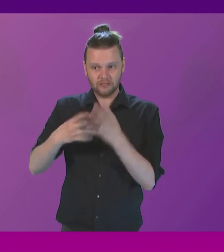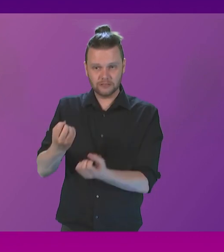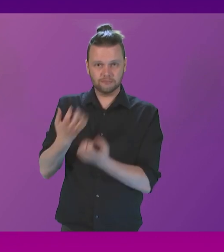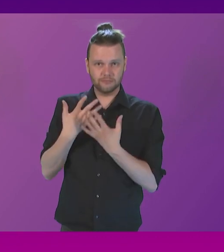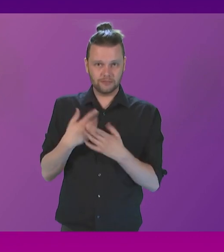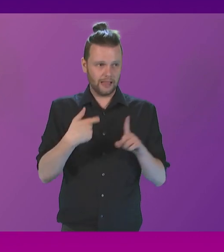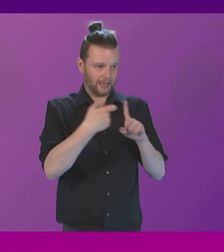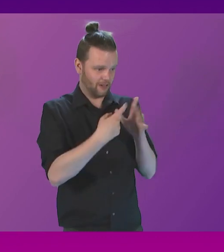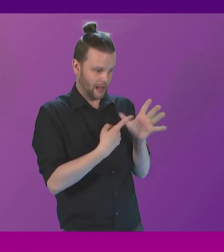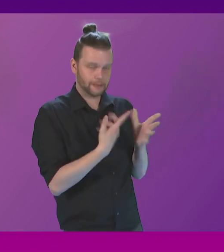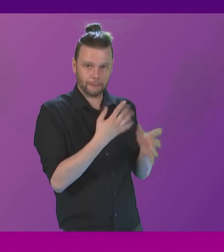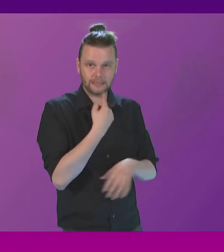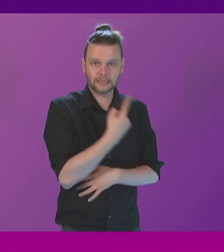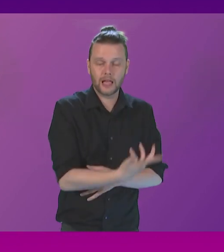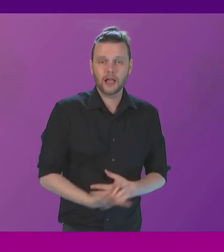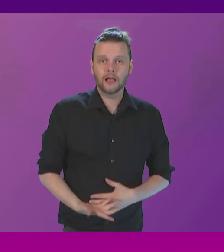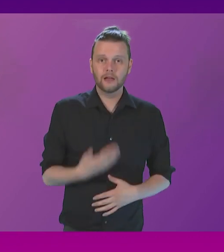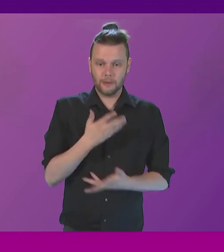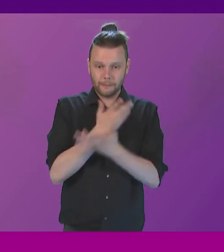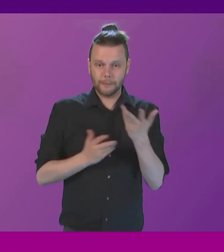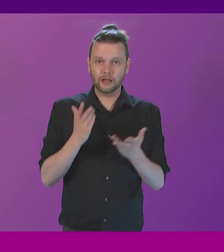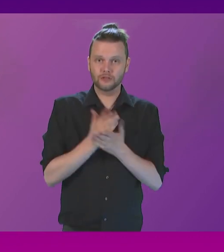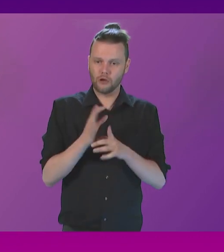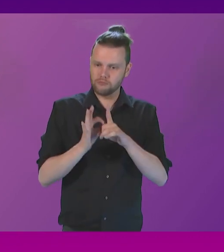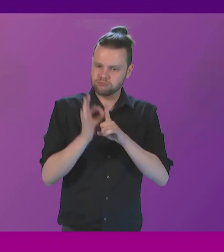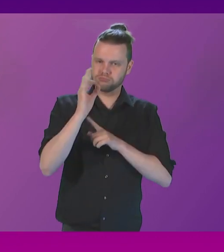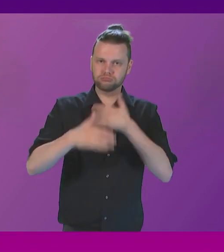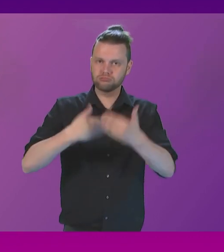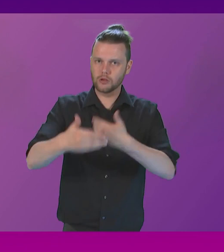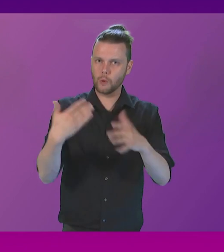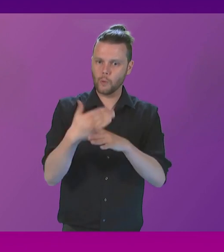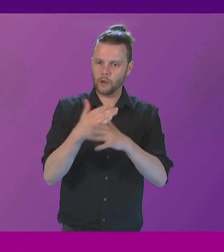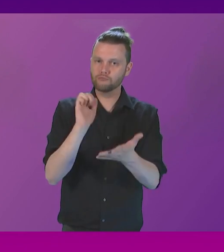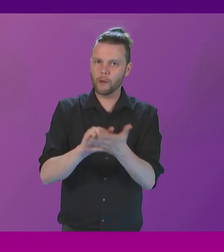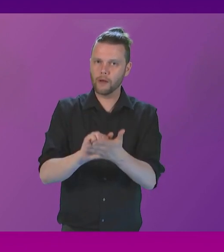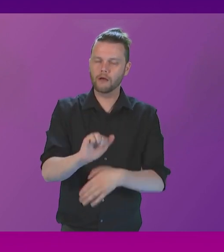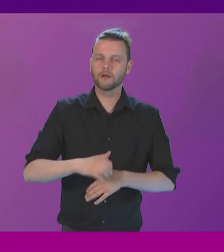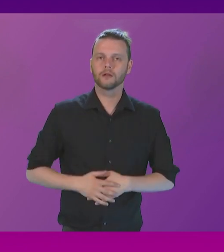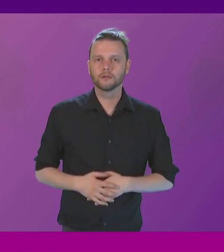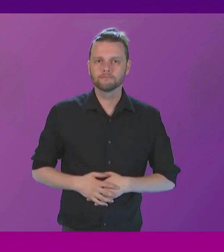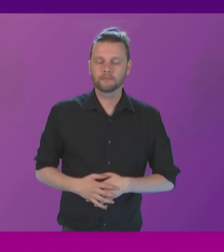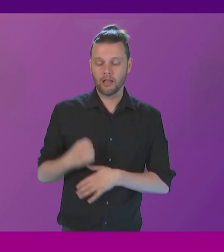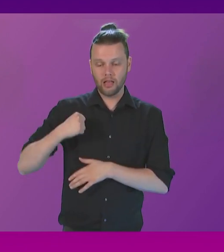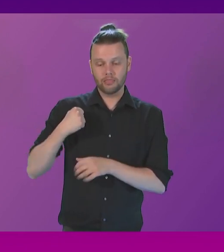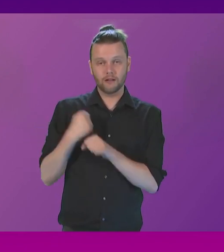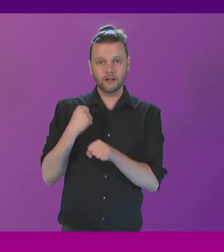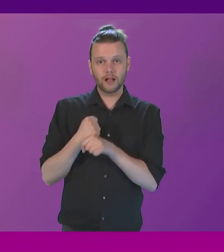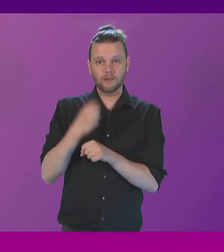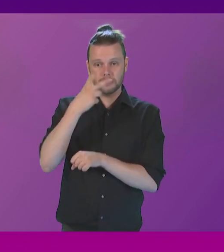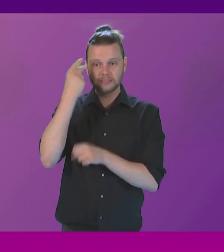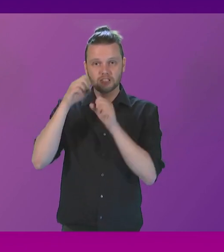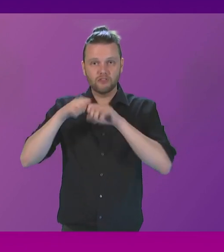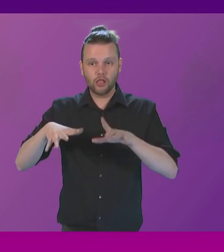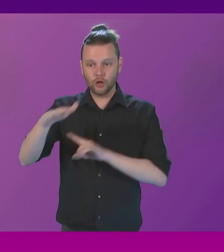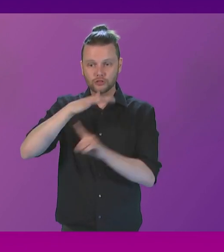as Karen Adam eloquently put, to ensure we progress that work properly. The Scottish Government Sensory Loss and Social